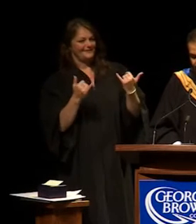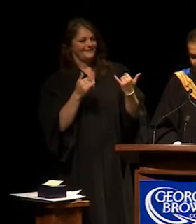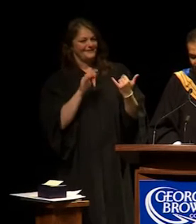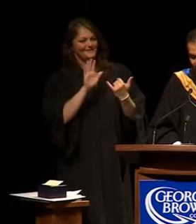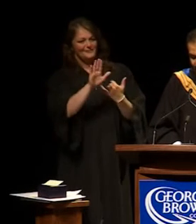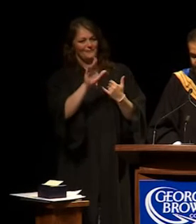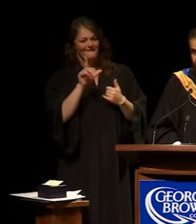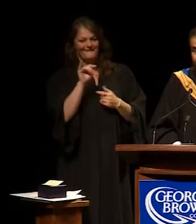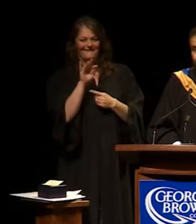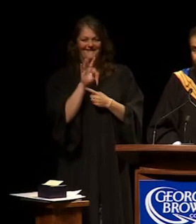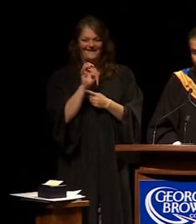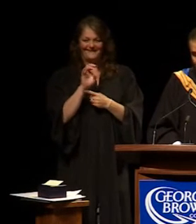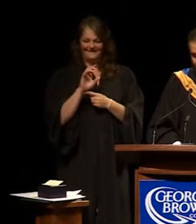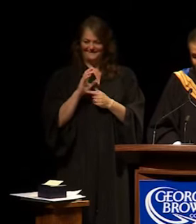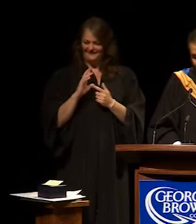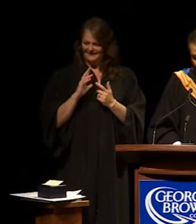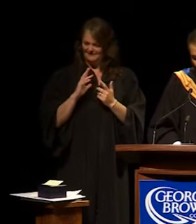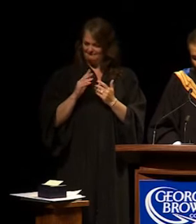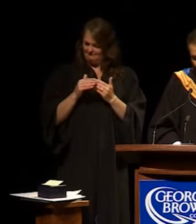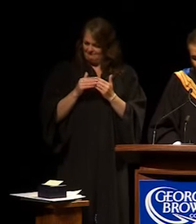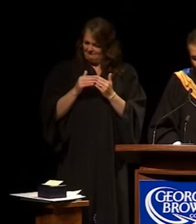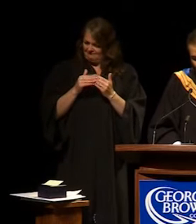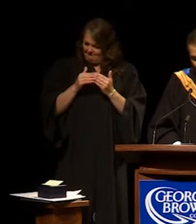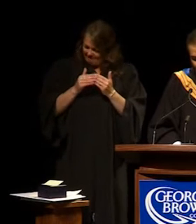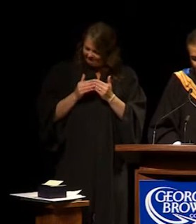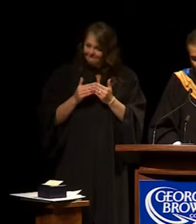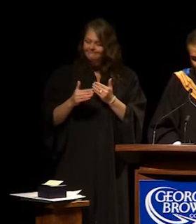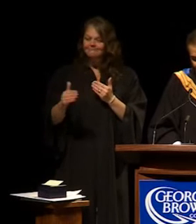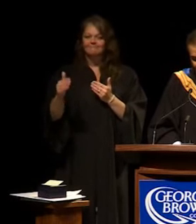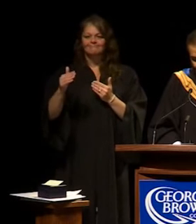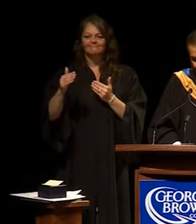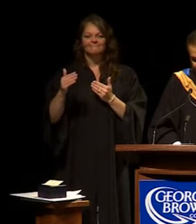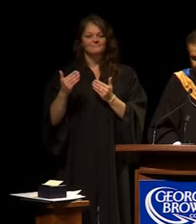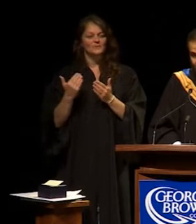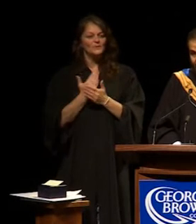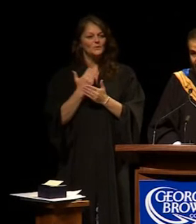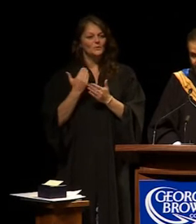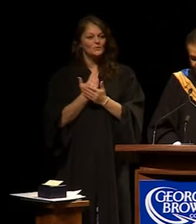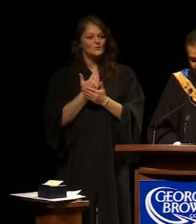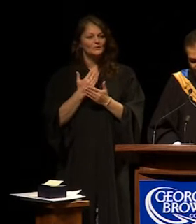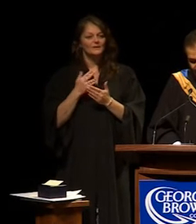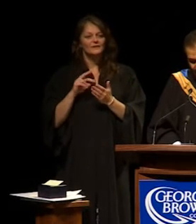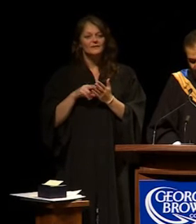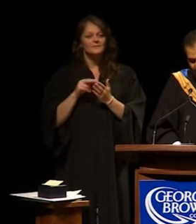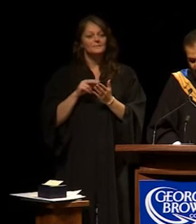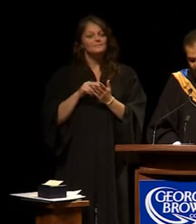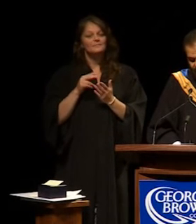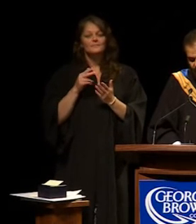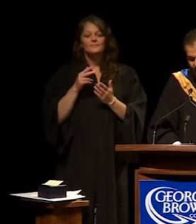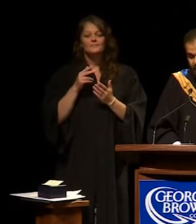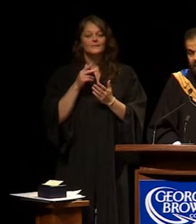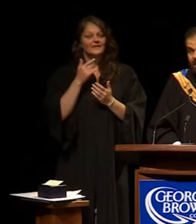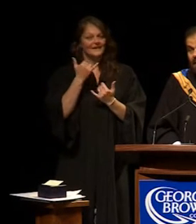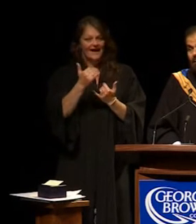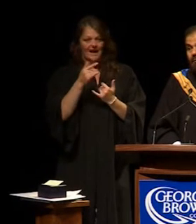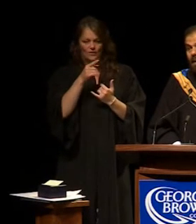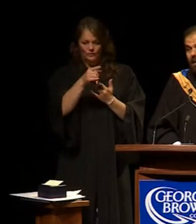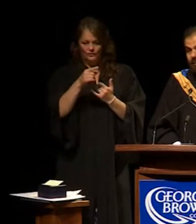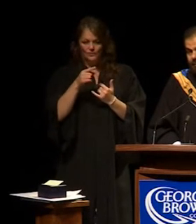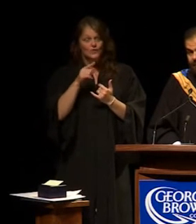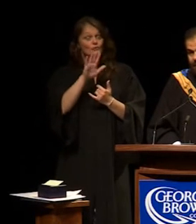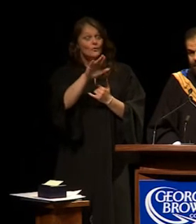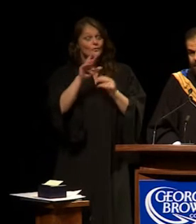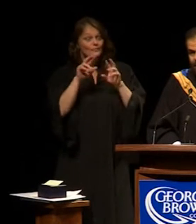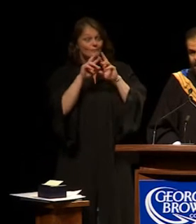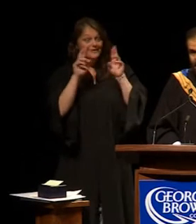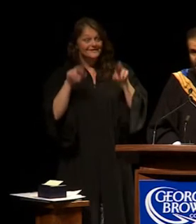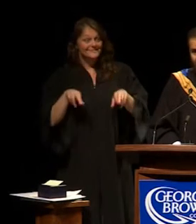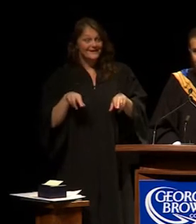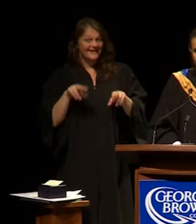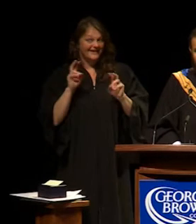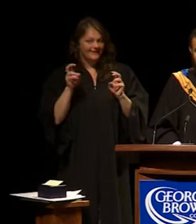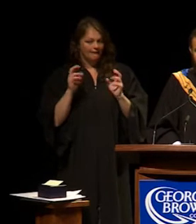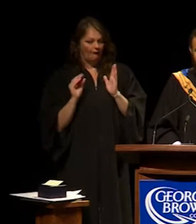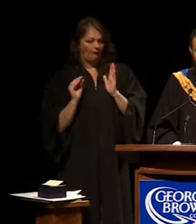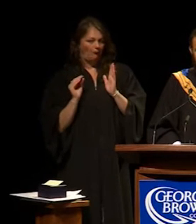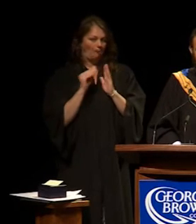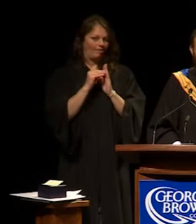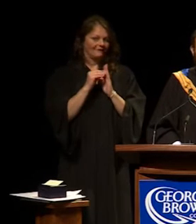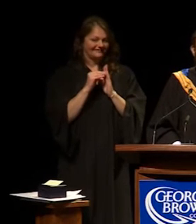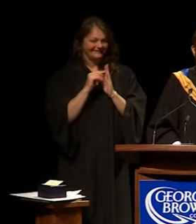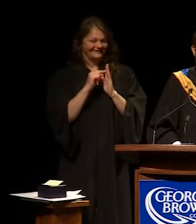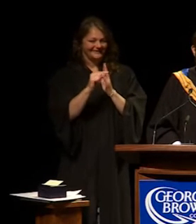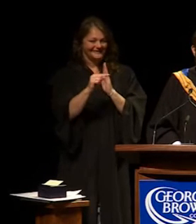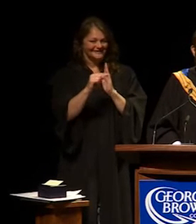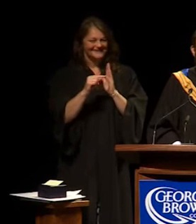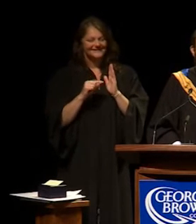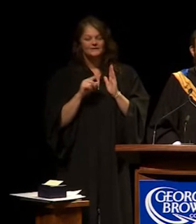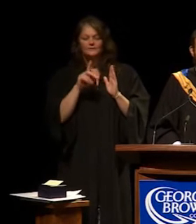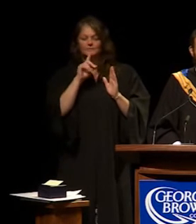in your lives, and you are to write the first line in your resume of life. As you know, there are two